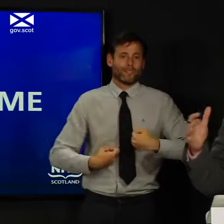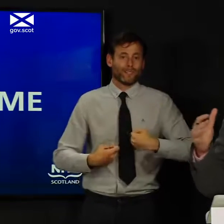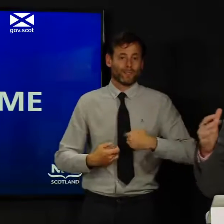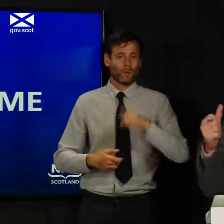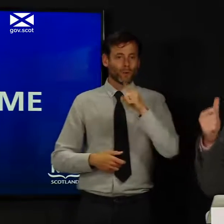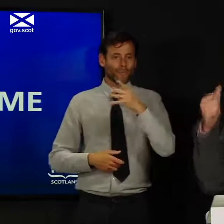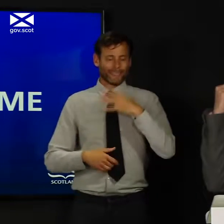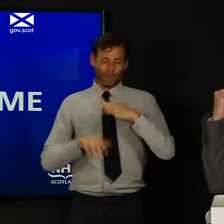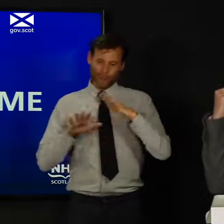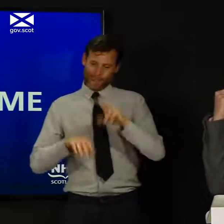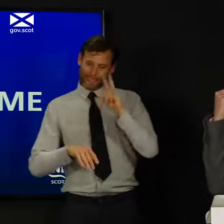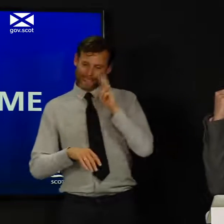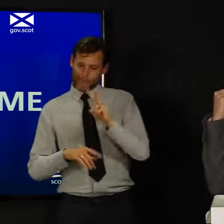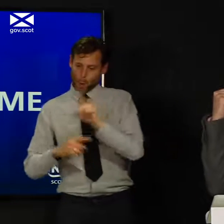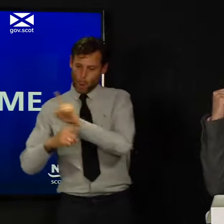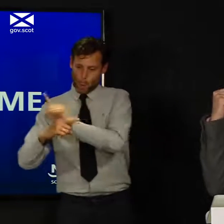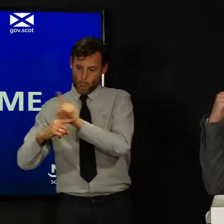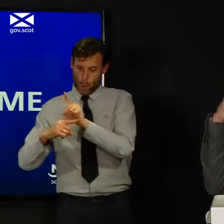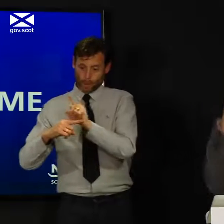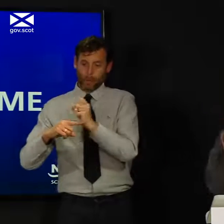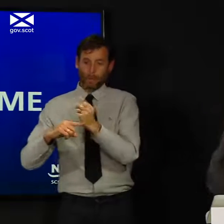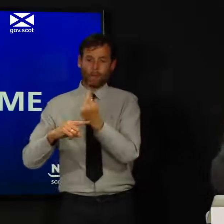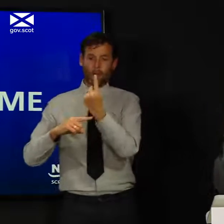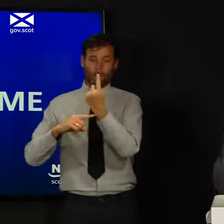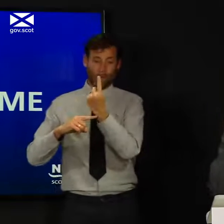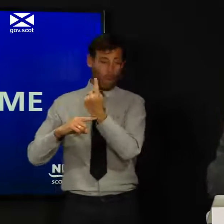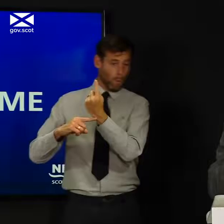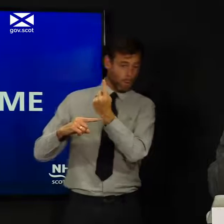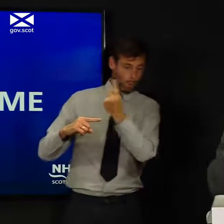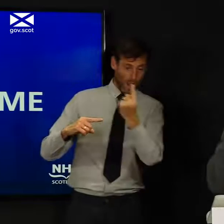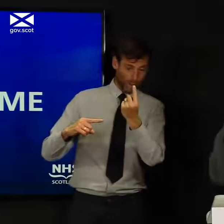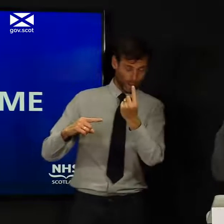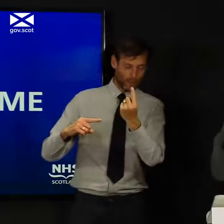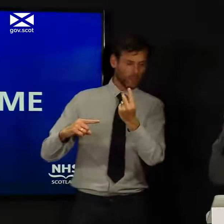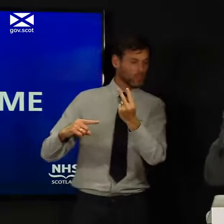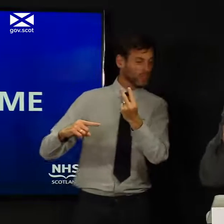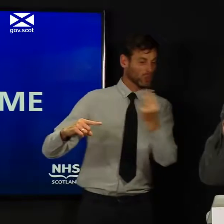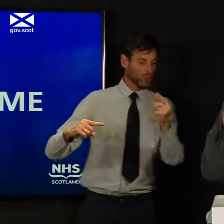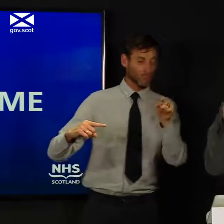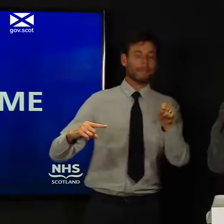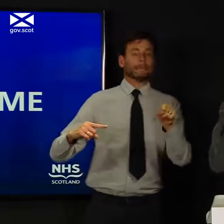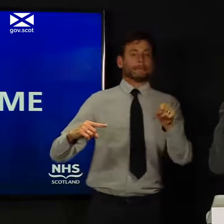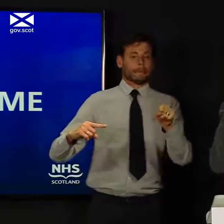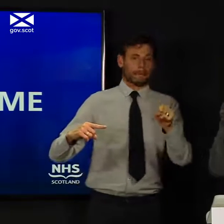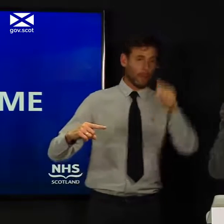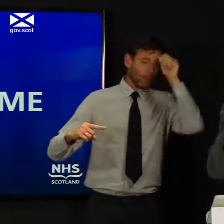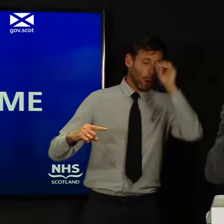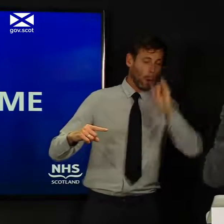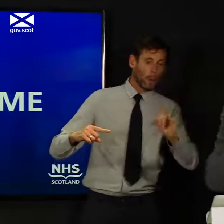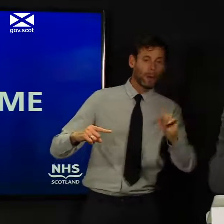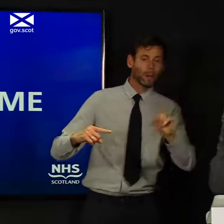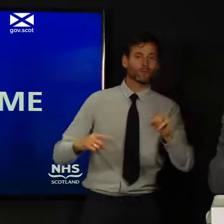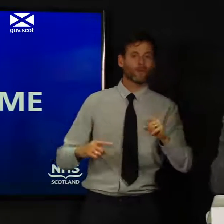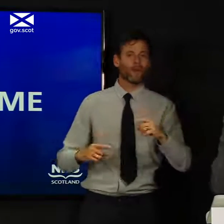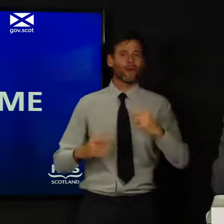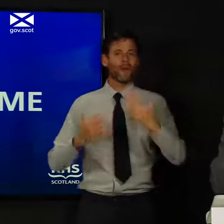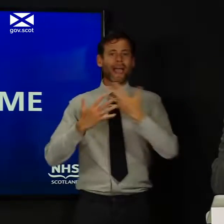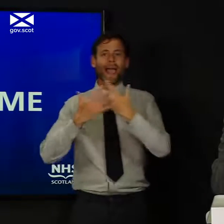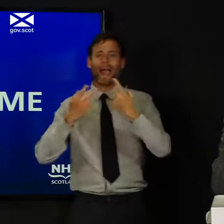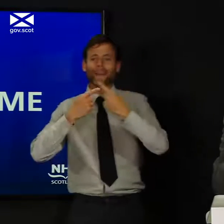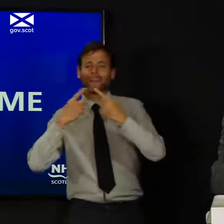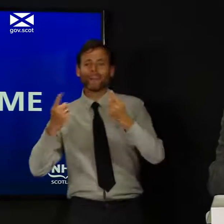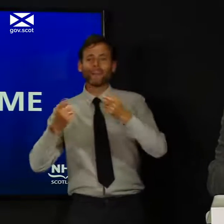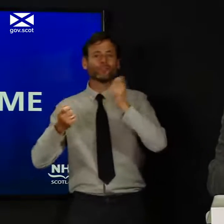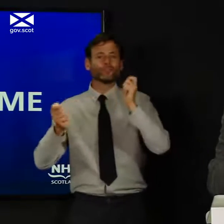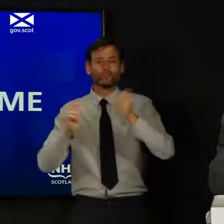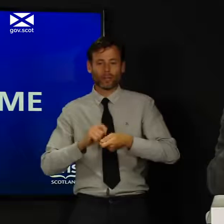show. So last weekend's actual effects won't be known until later this week. And even then, because